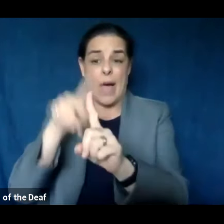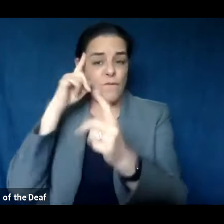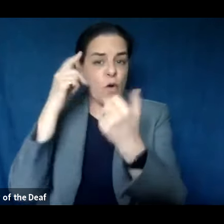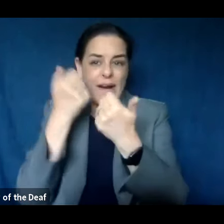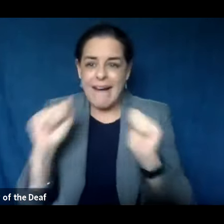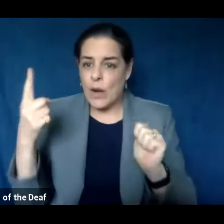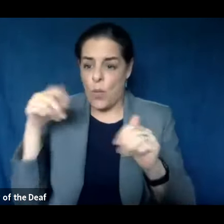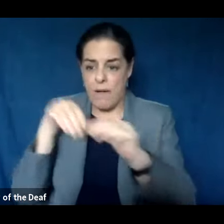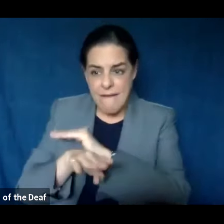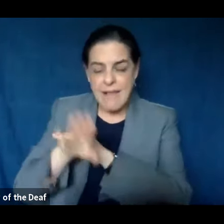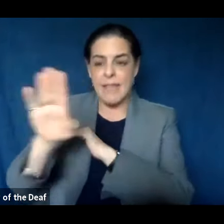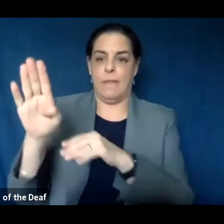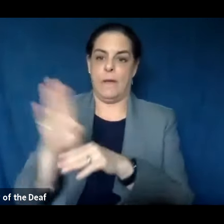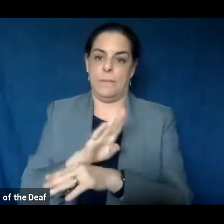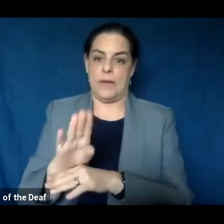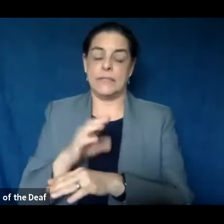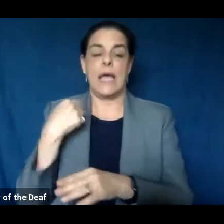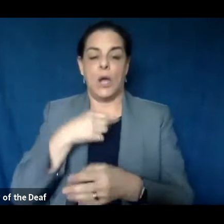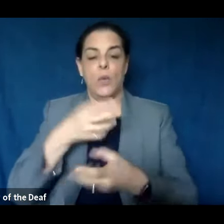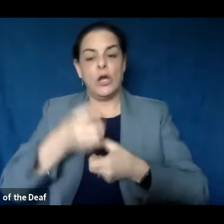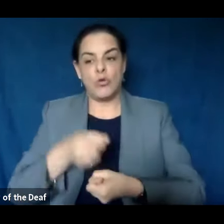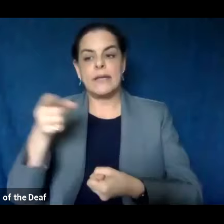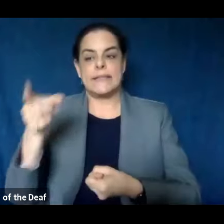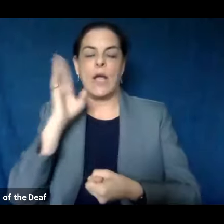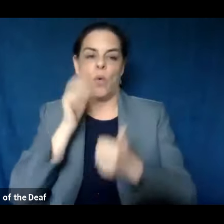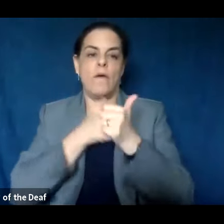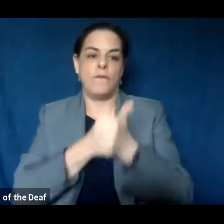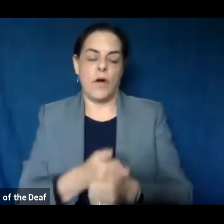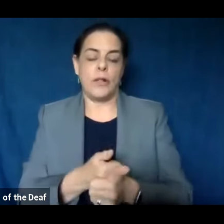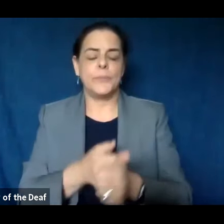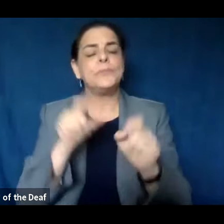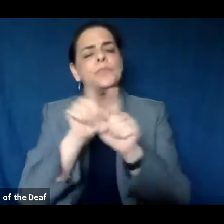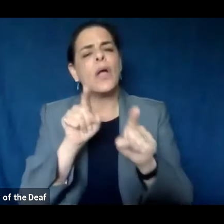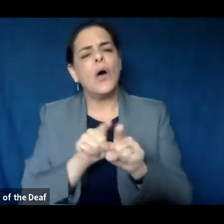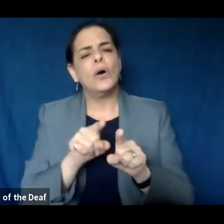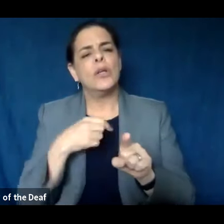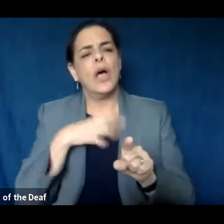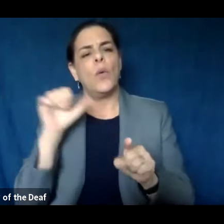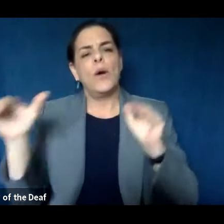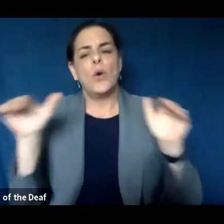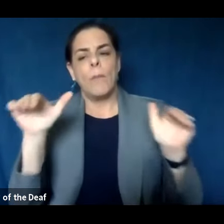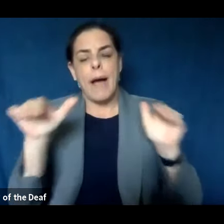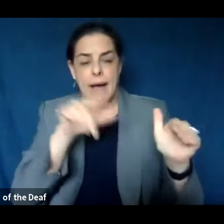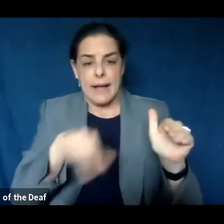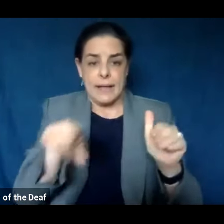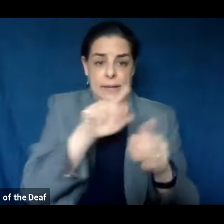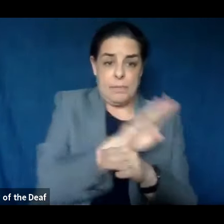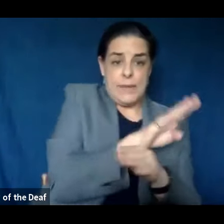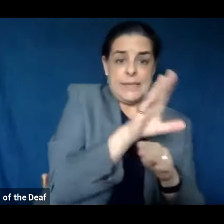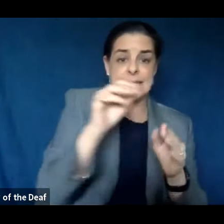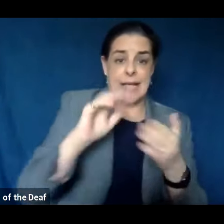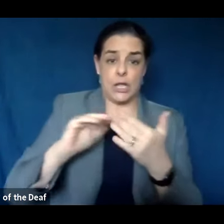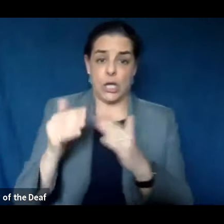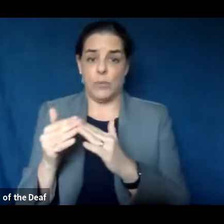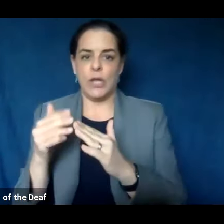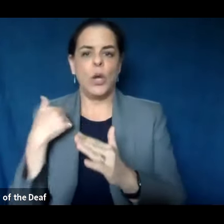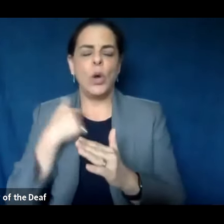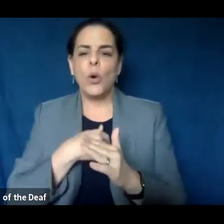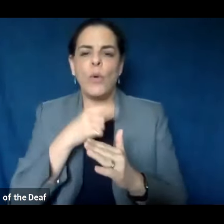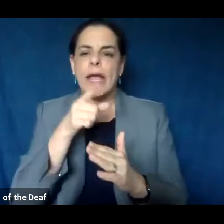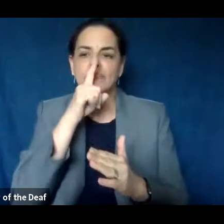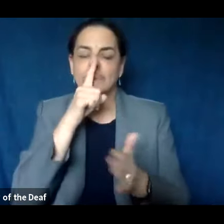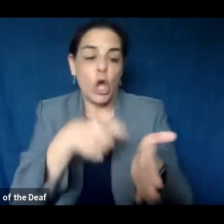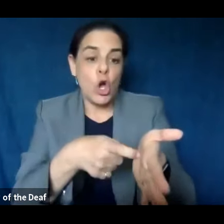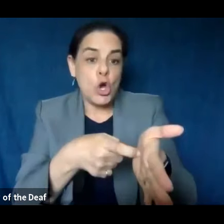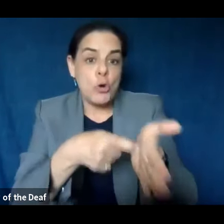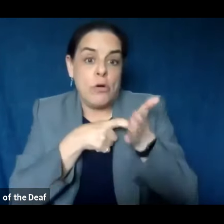facility. And we trust that they'll be following that. And I also remind businesses and the community that we're not demanding that